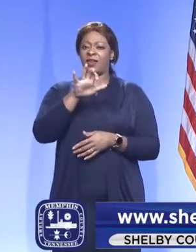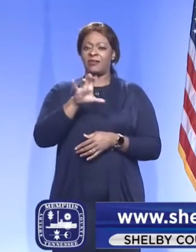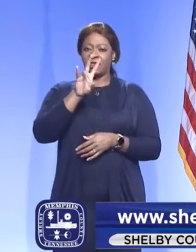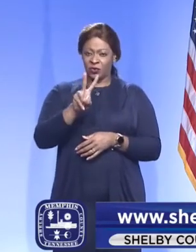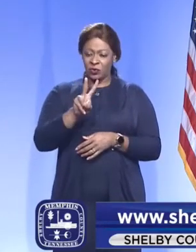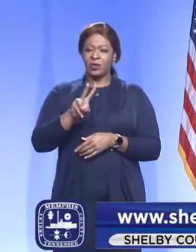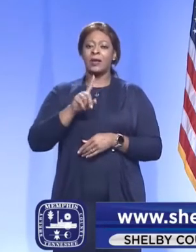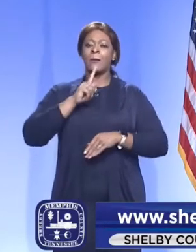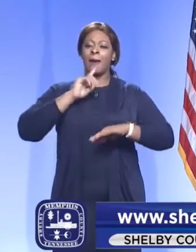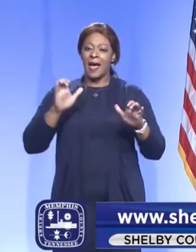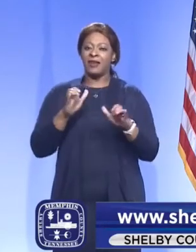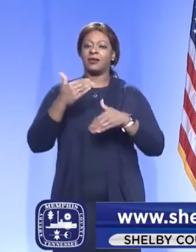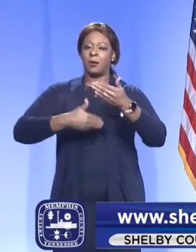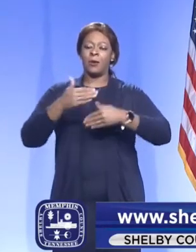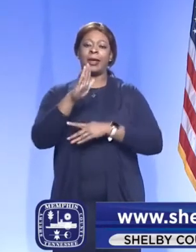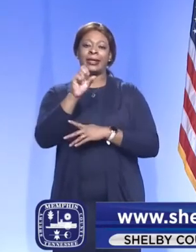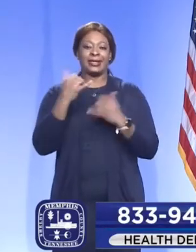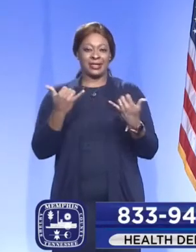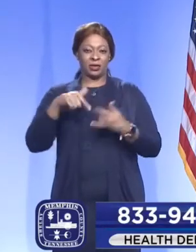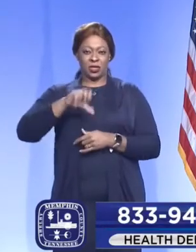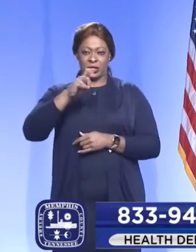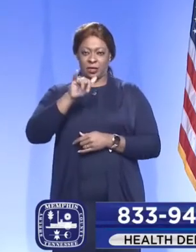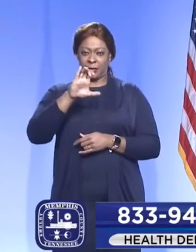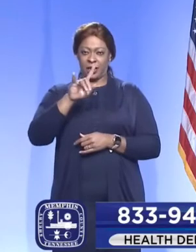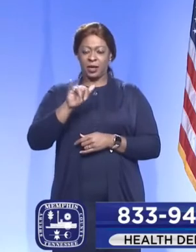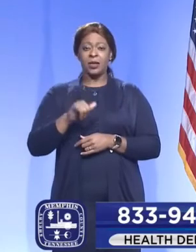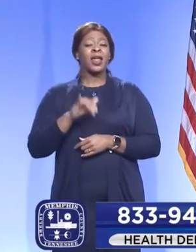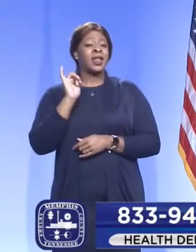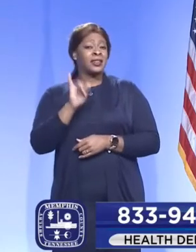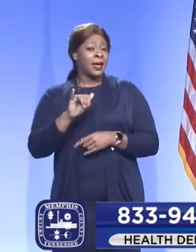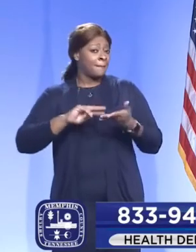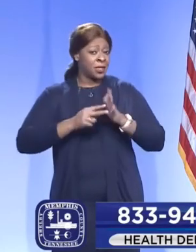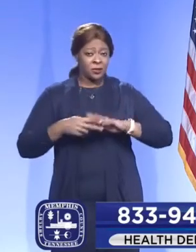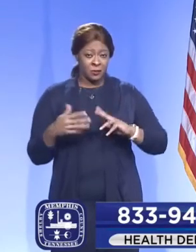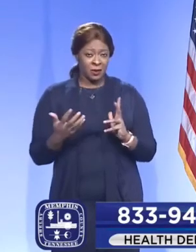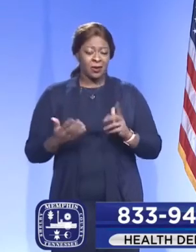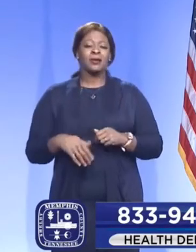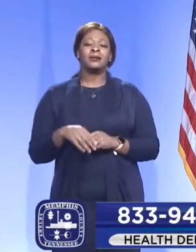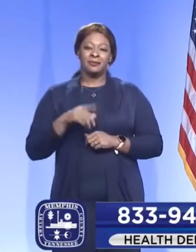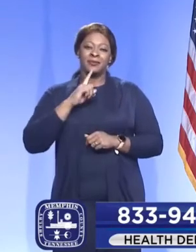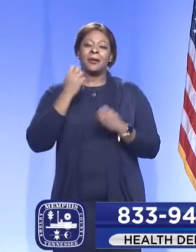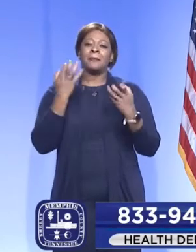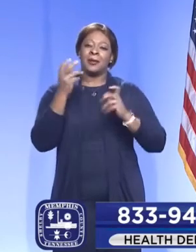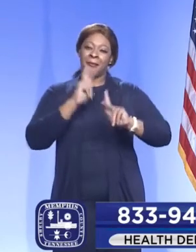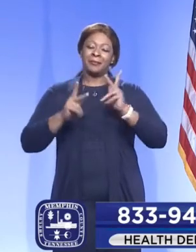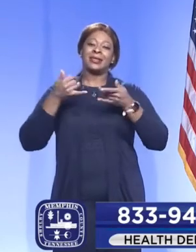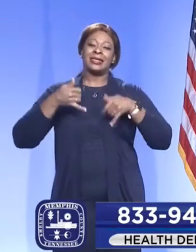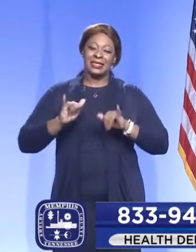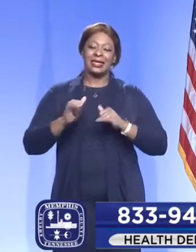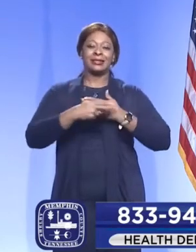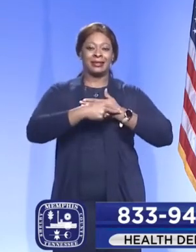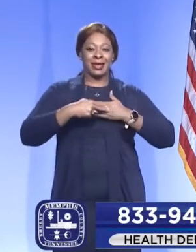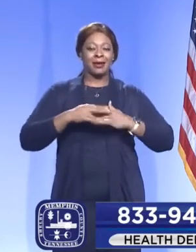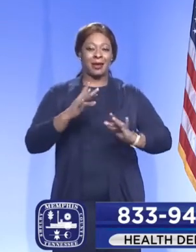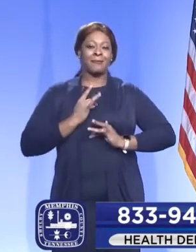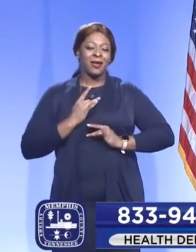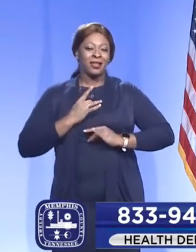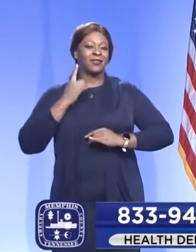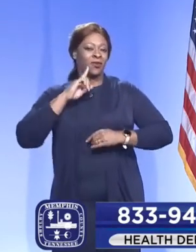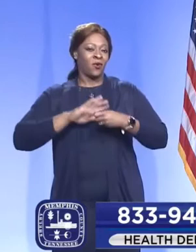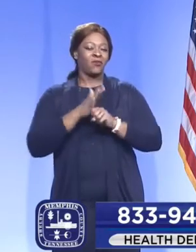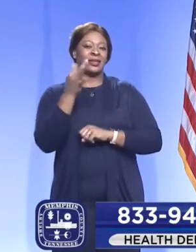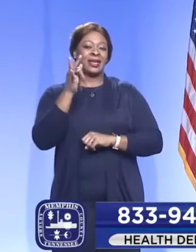1,572 active cases in Shelby County right now. That means that there are that many people who have been diagnosed with COVID-19